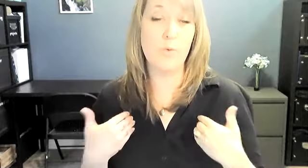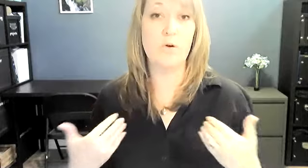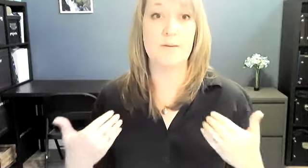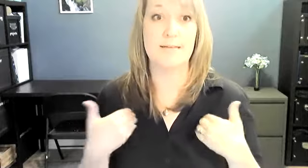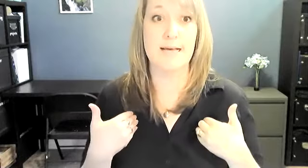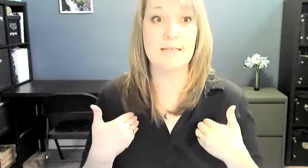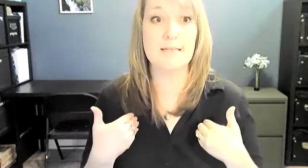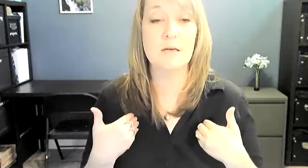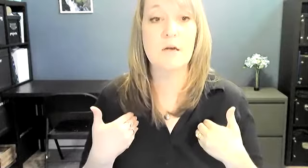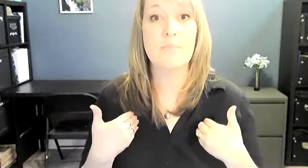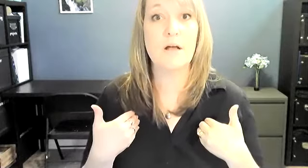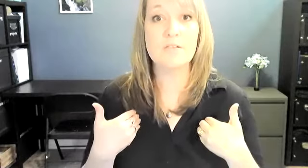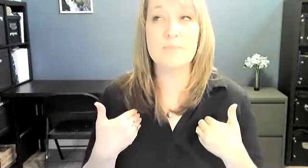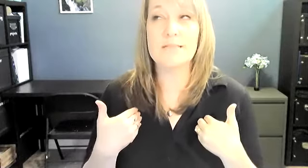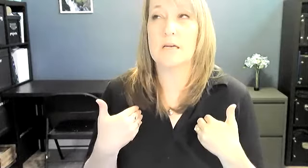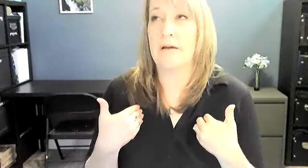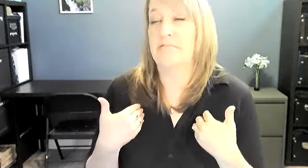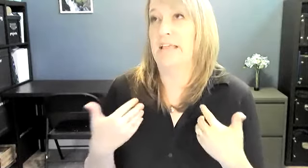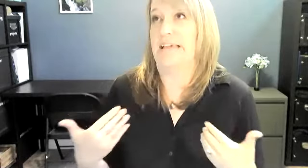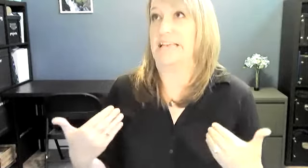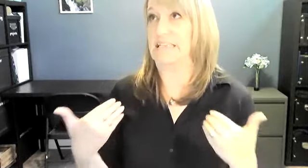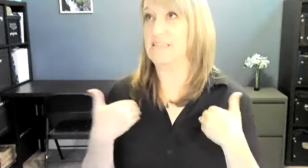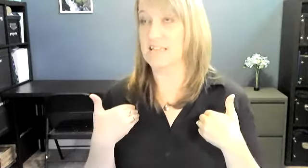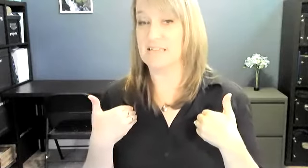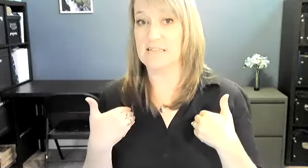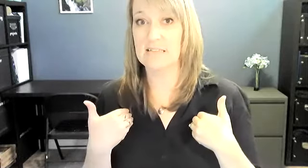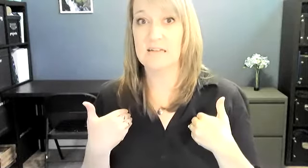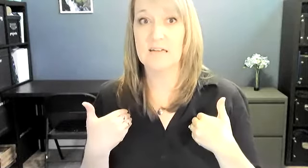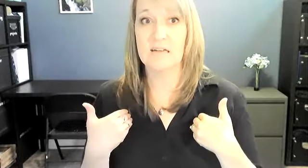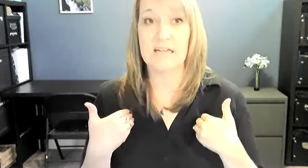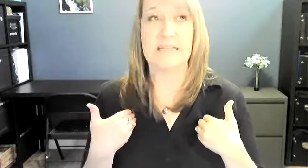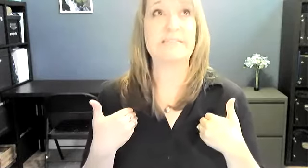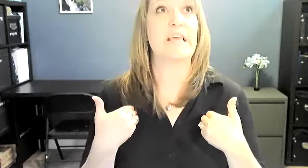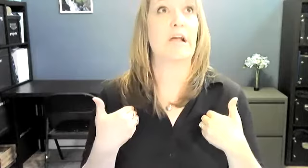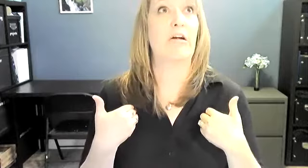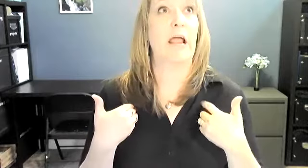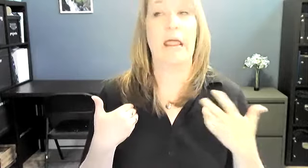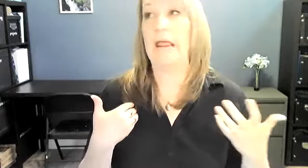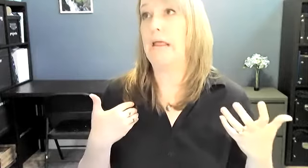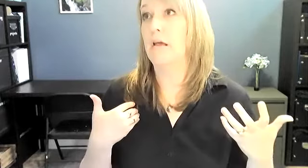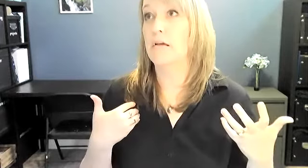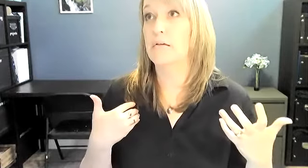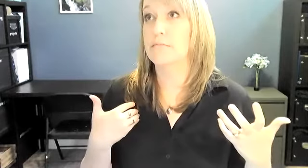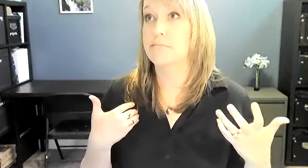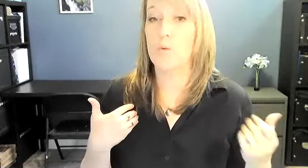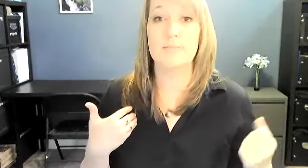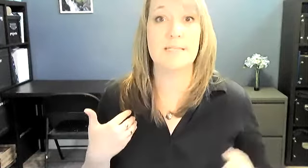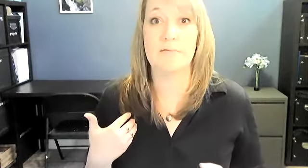or possess, but it also means to kind of like it exists. Is there a website for